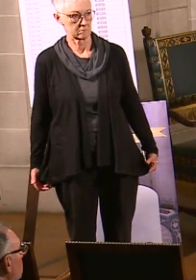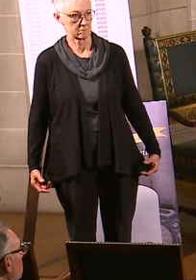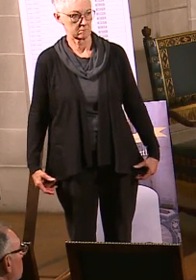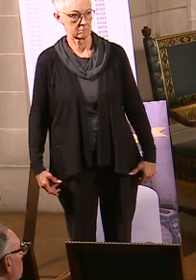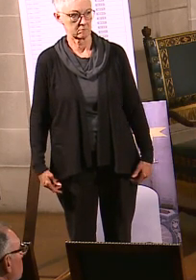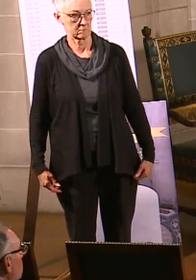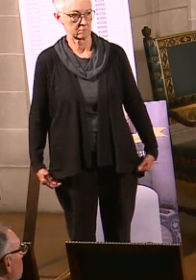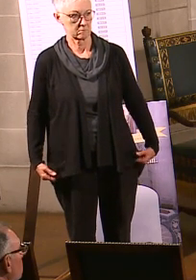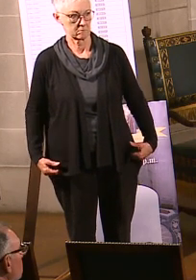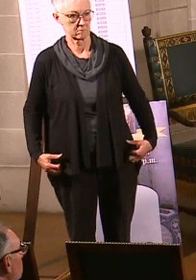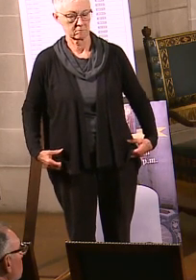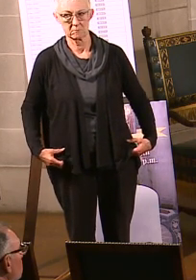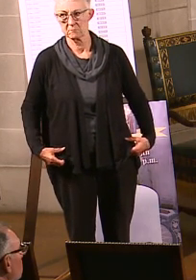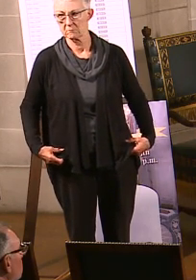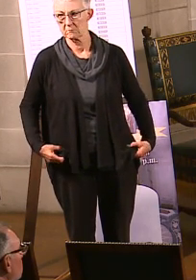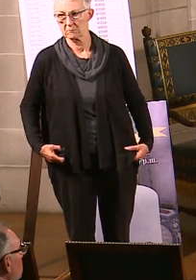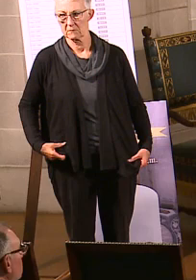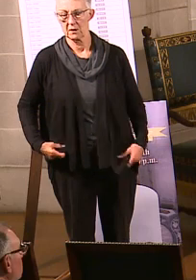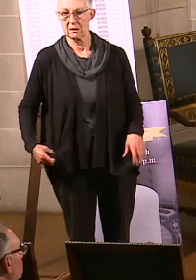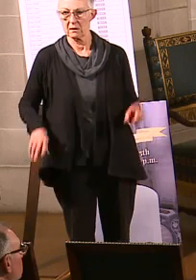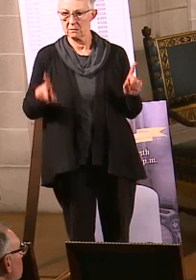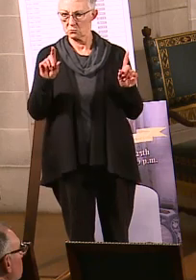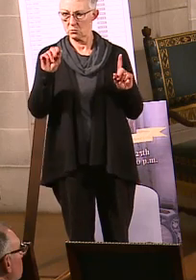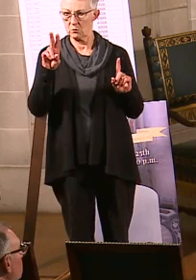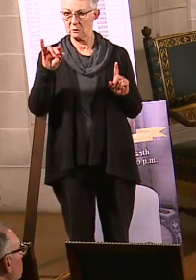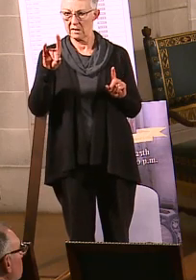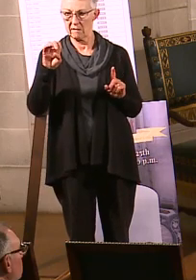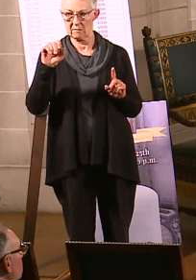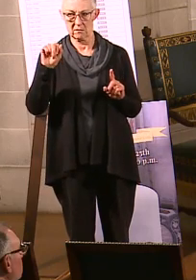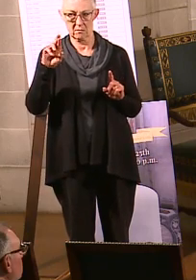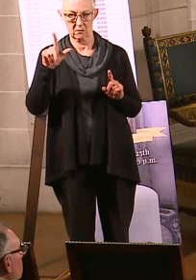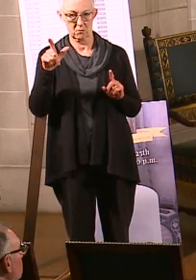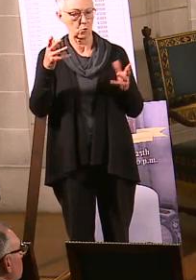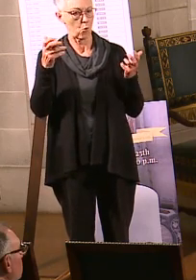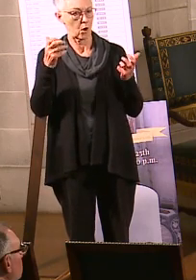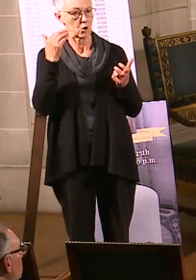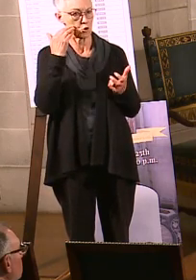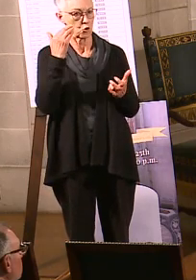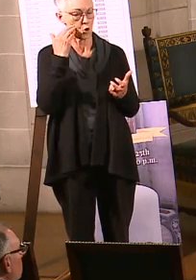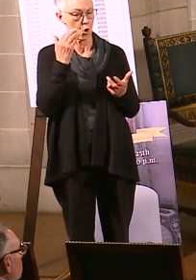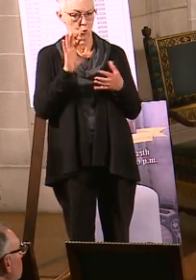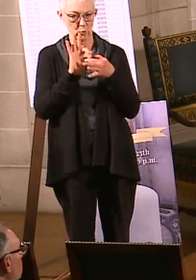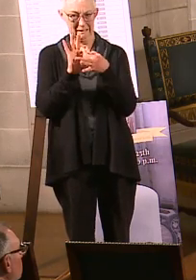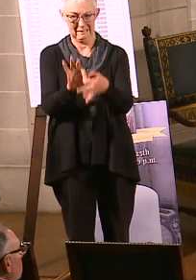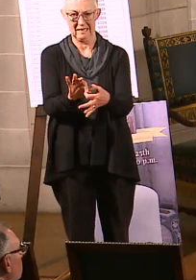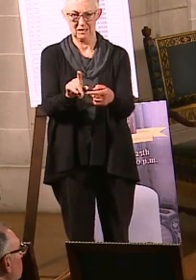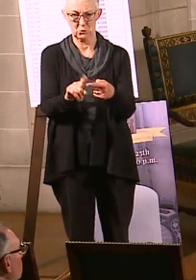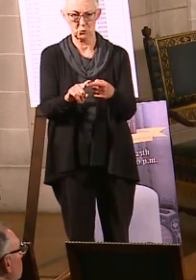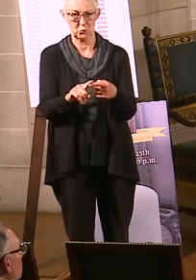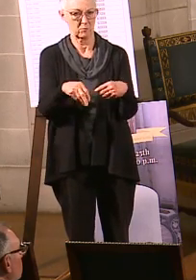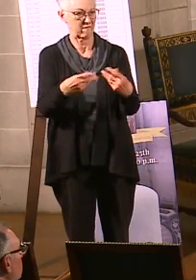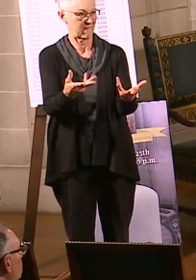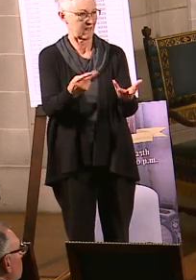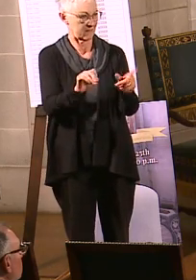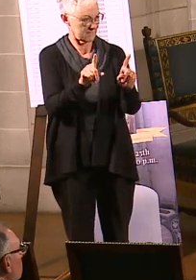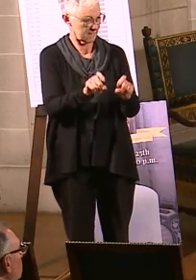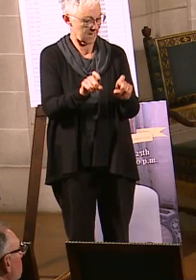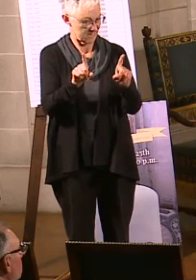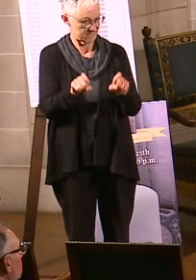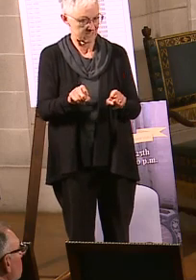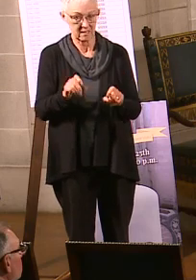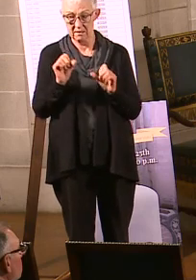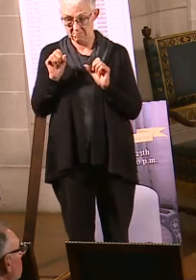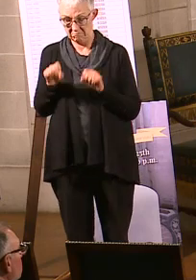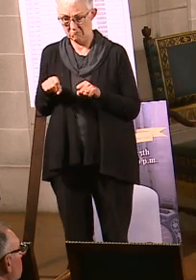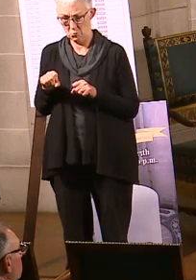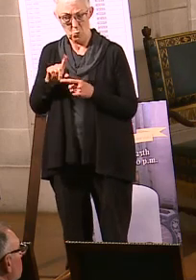times in a month? David Earl wants to know, with regard to testing, will we ever get to the point where anybody who wants a test can get a test, maybe even multiple times